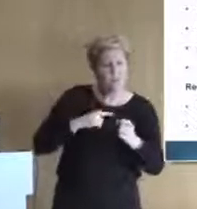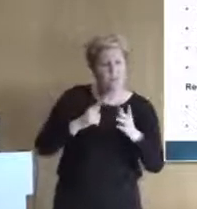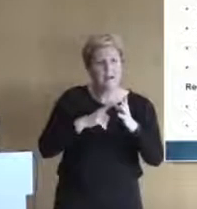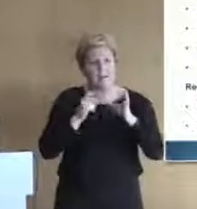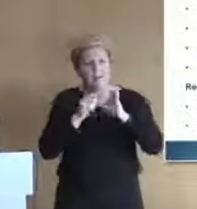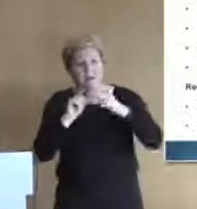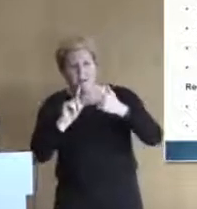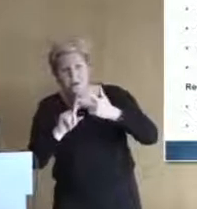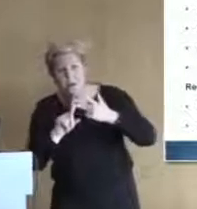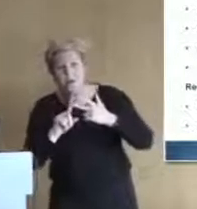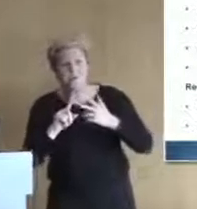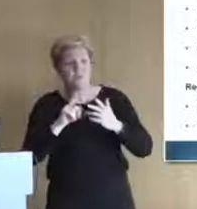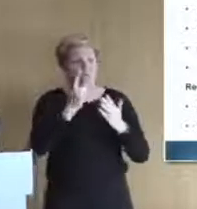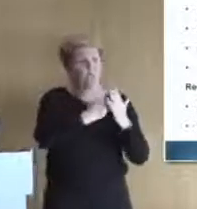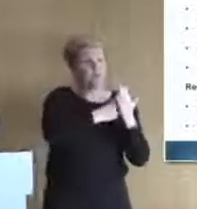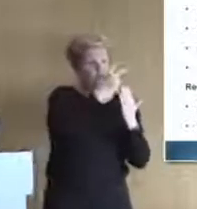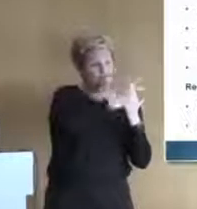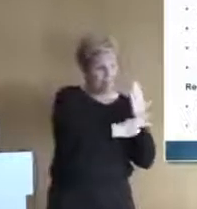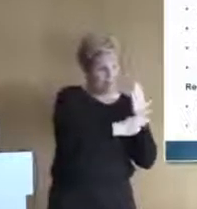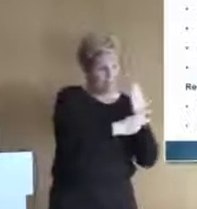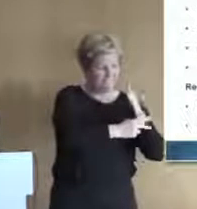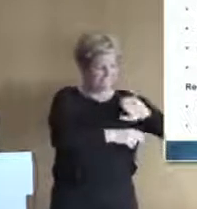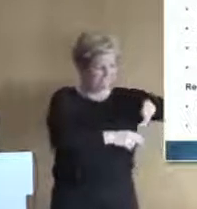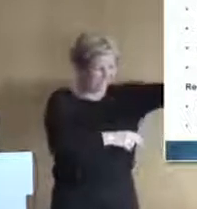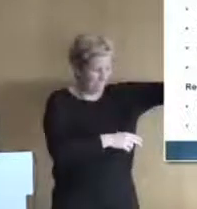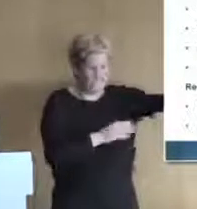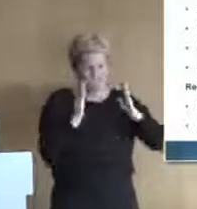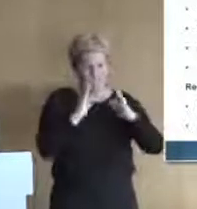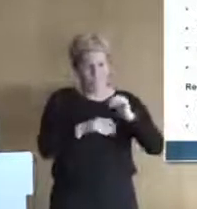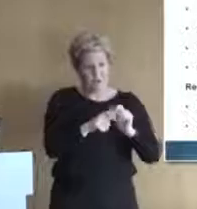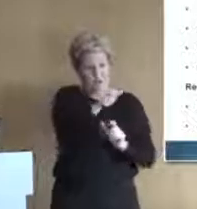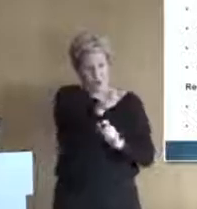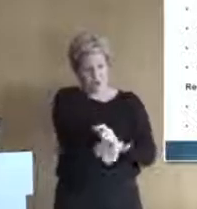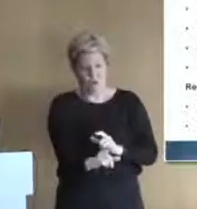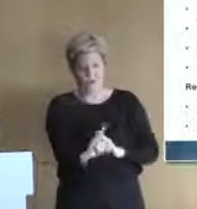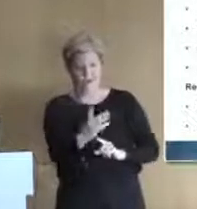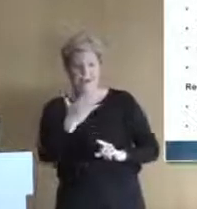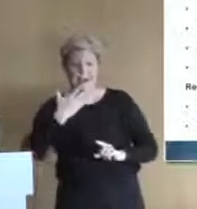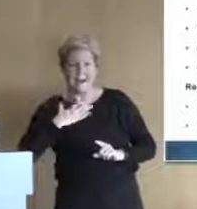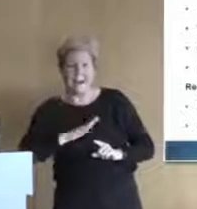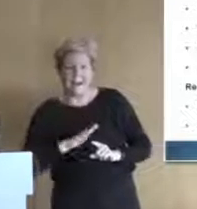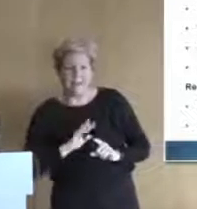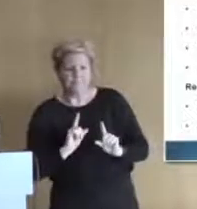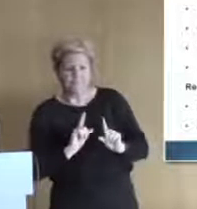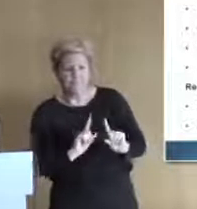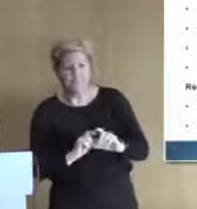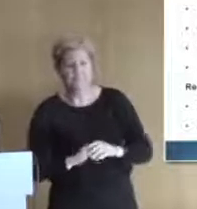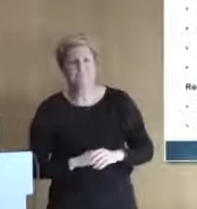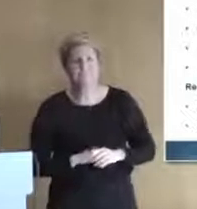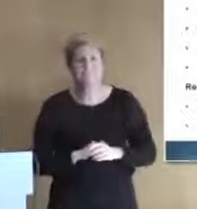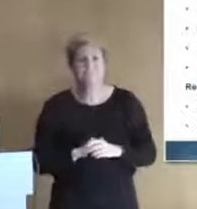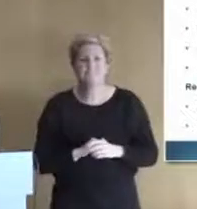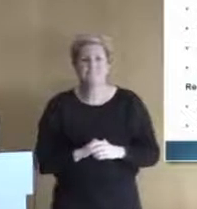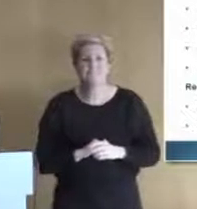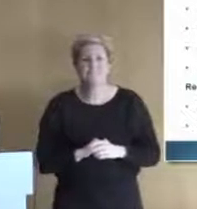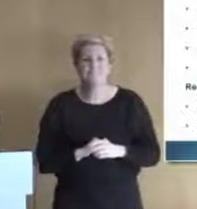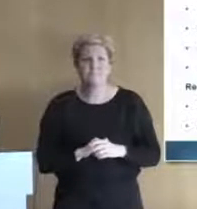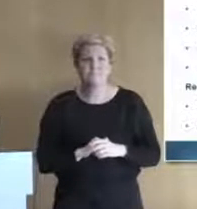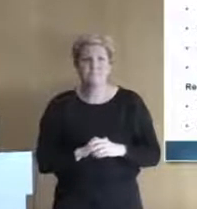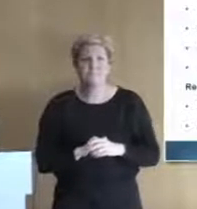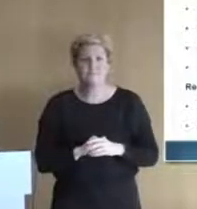lodge an application under the supported housing part of the register, are they getting assistance